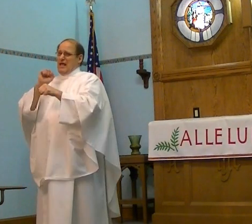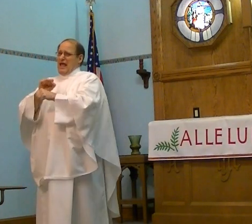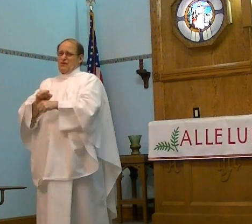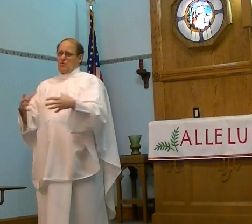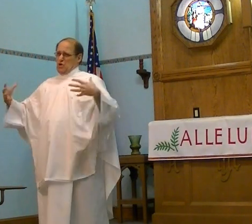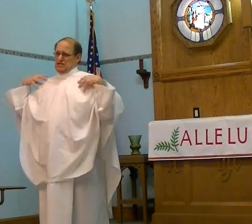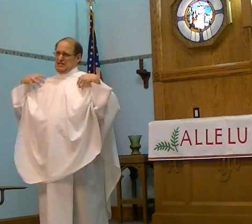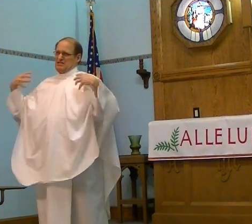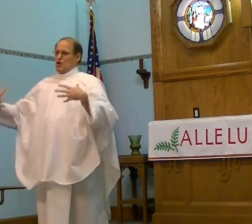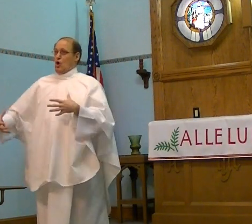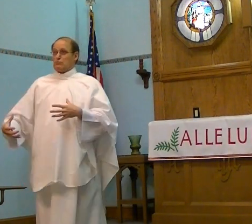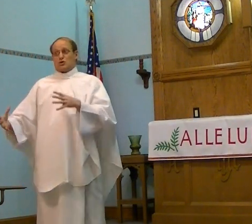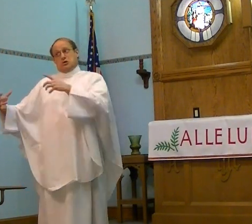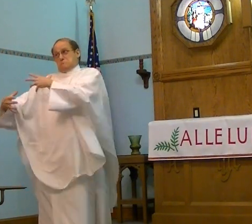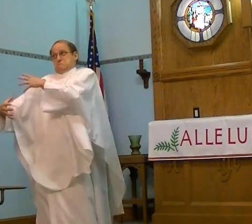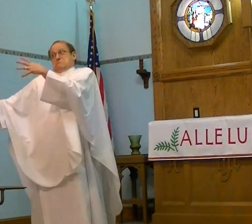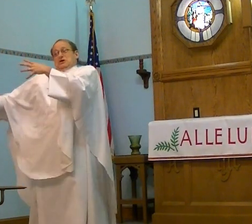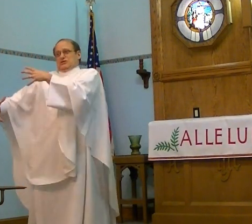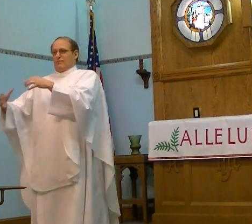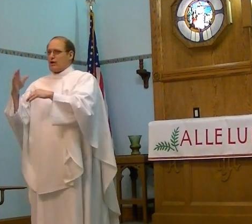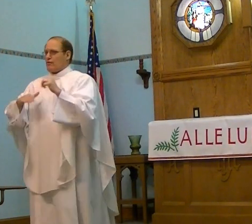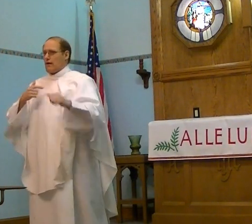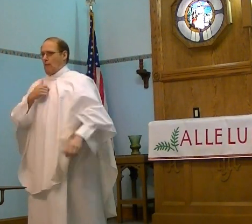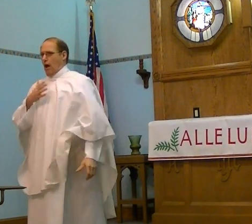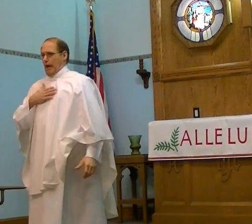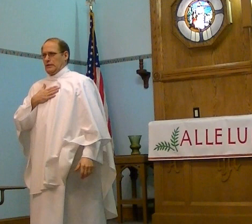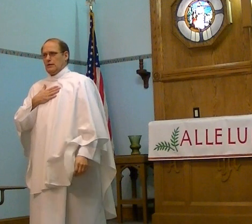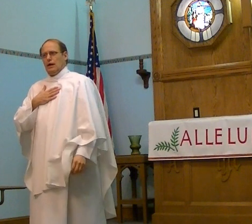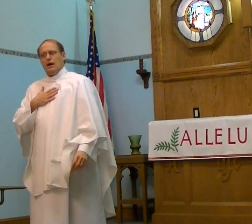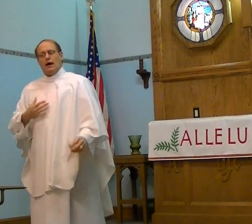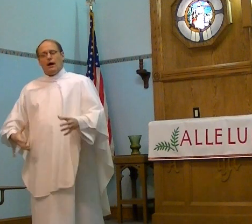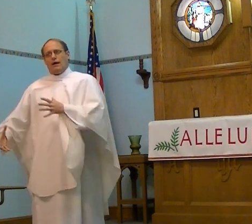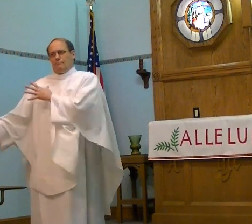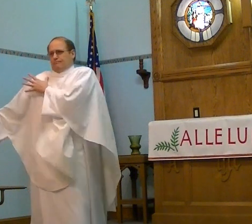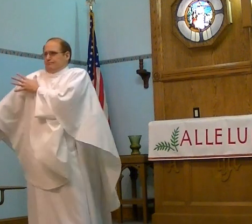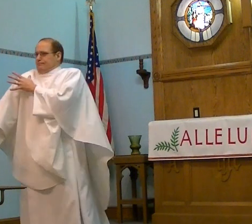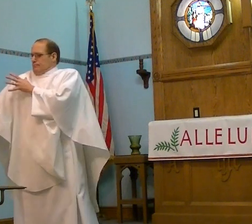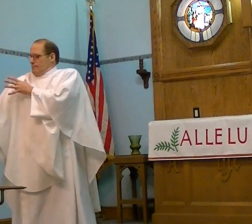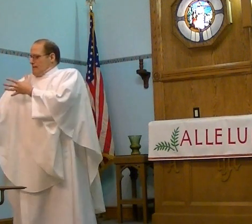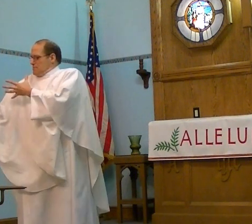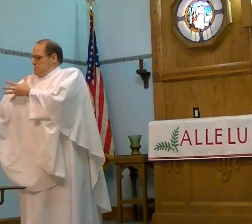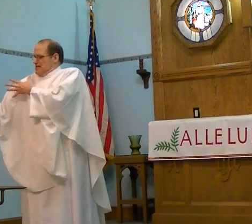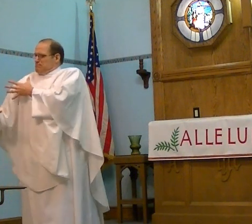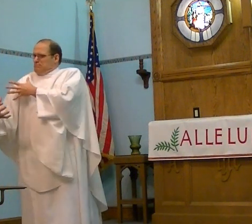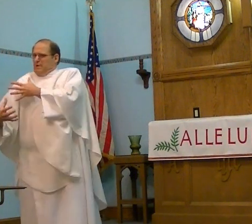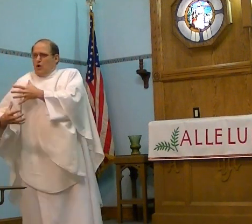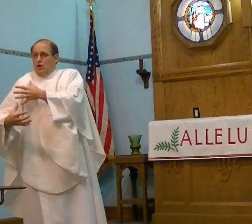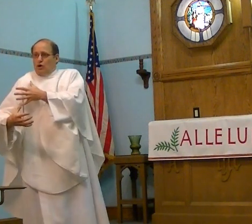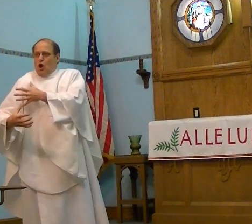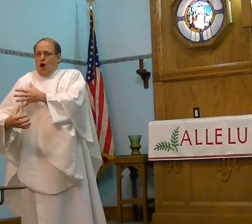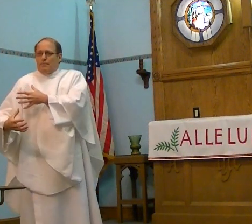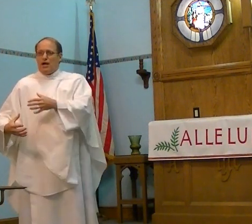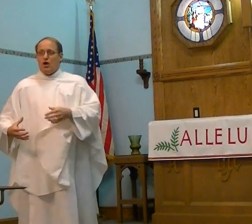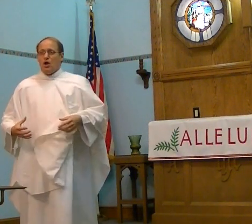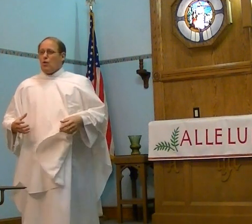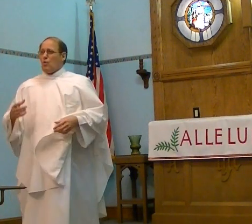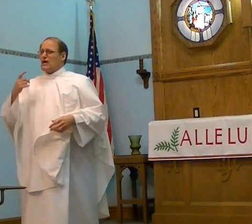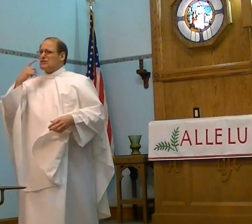works. And his arms are much bigger than mine. But his big old arm was